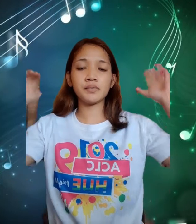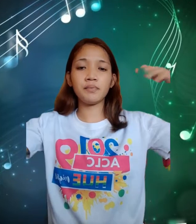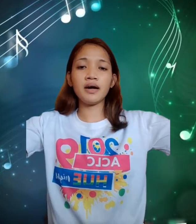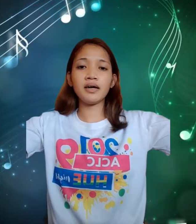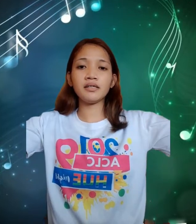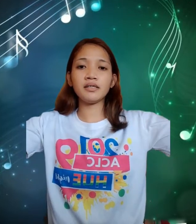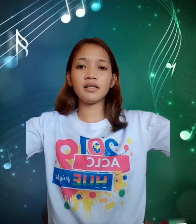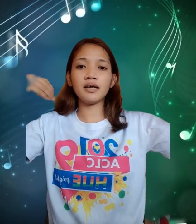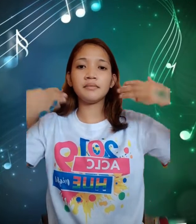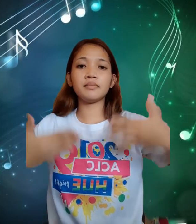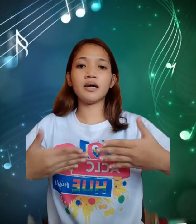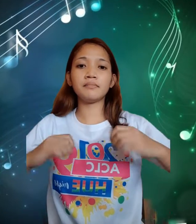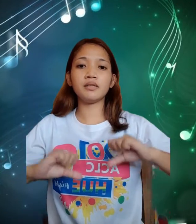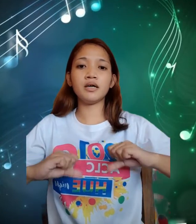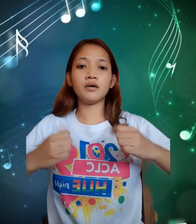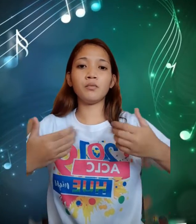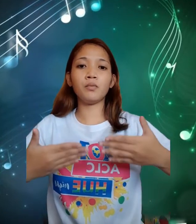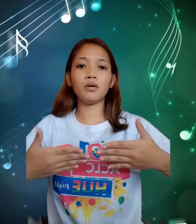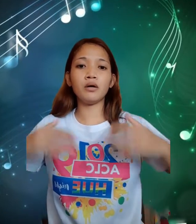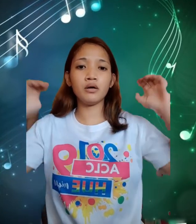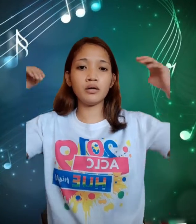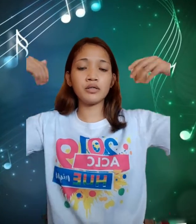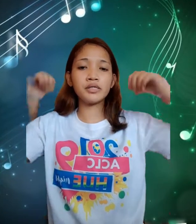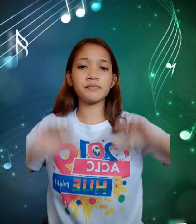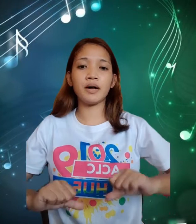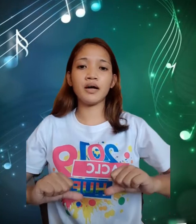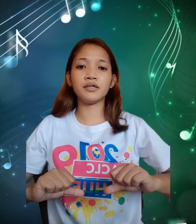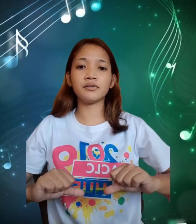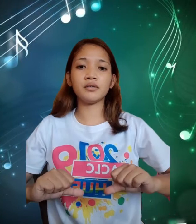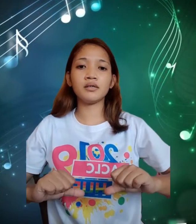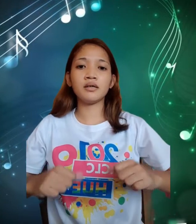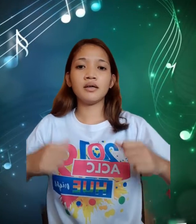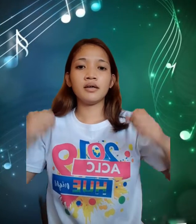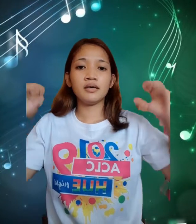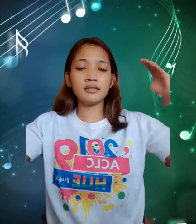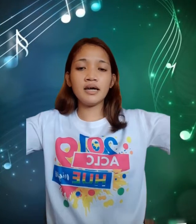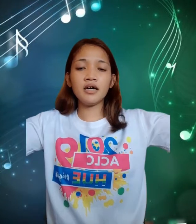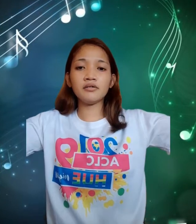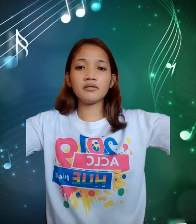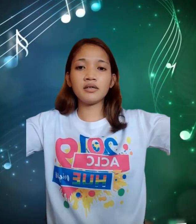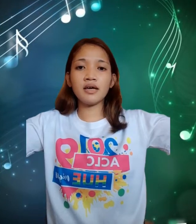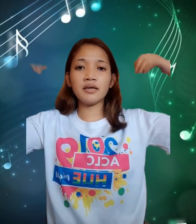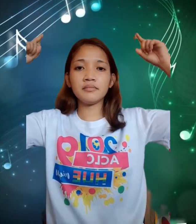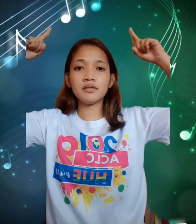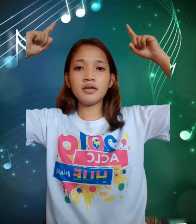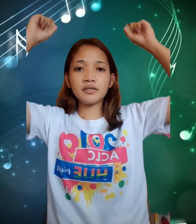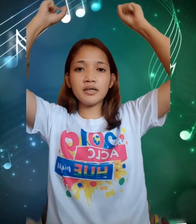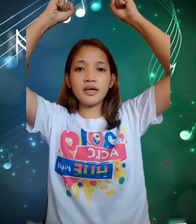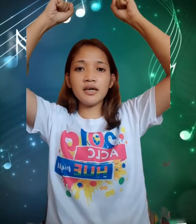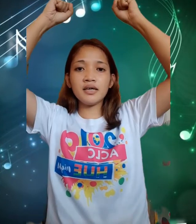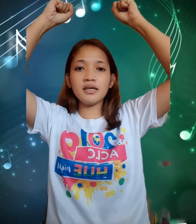Itsy-bitsy spider climbed up the water spout. Down came